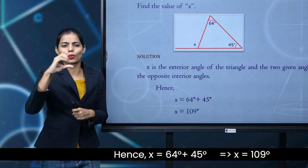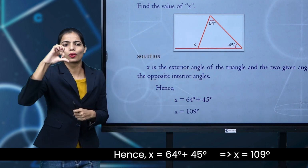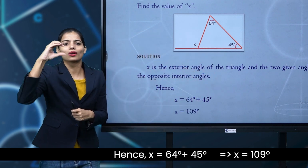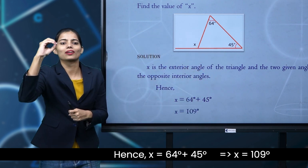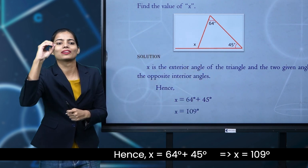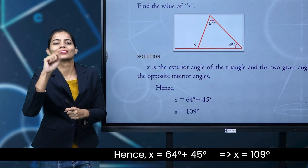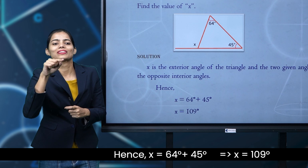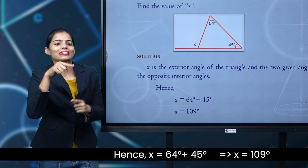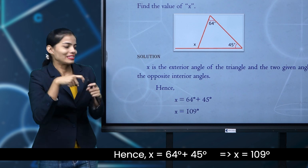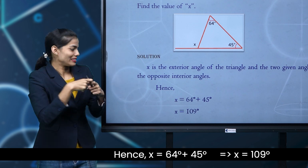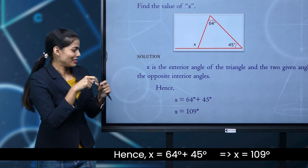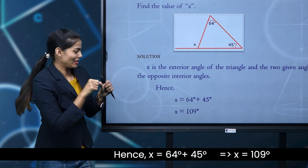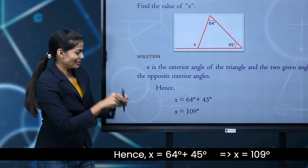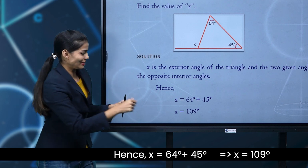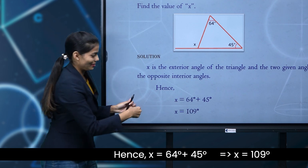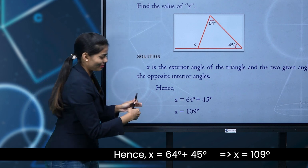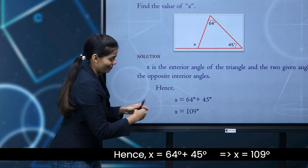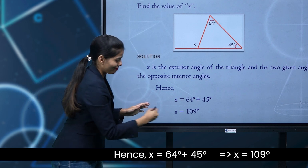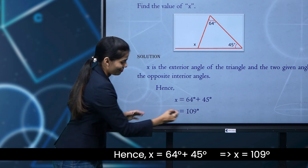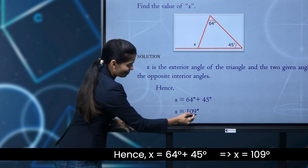X is equal to 109 degree.